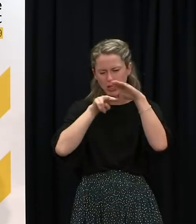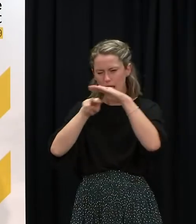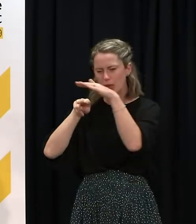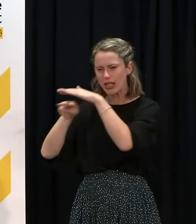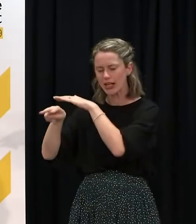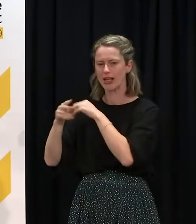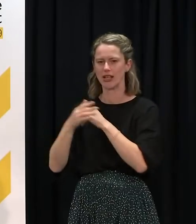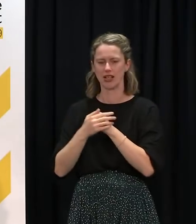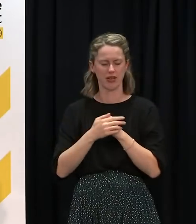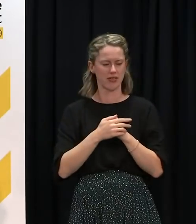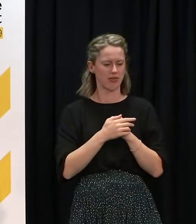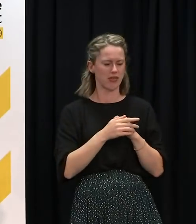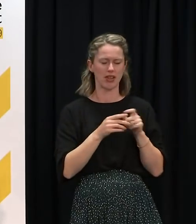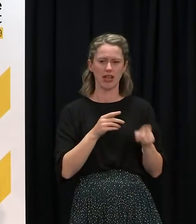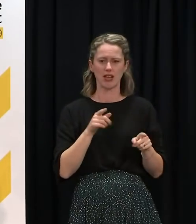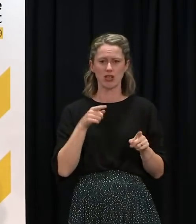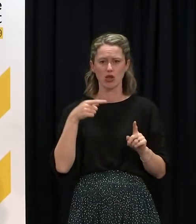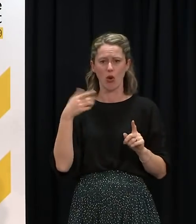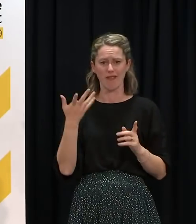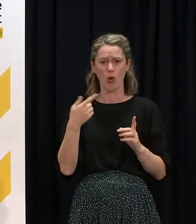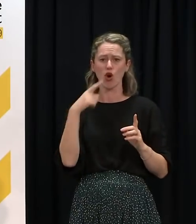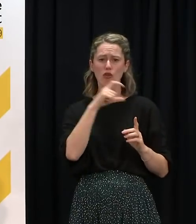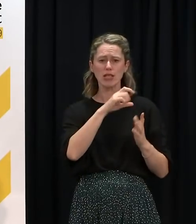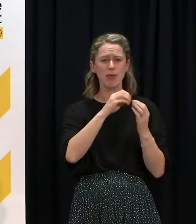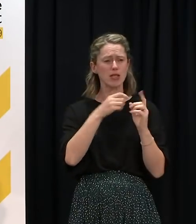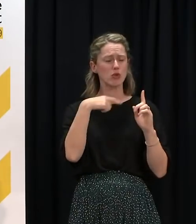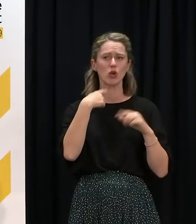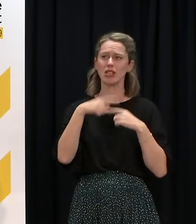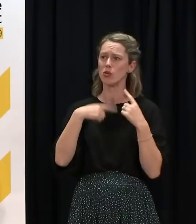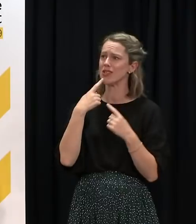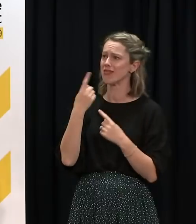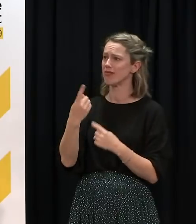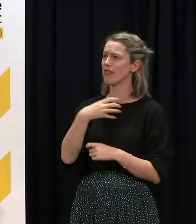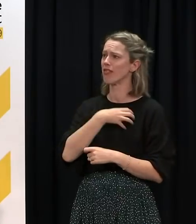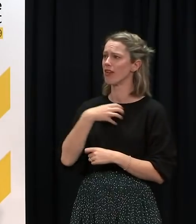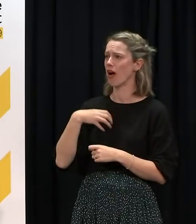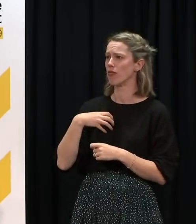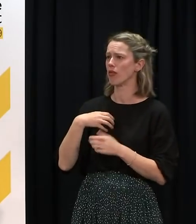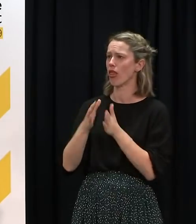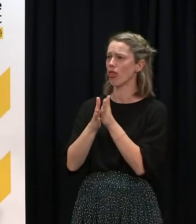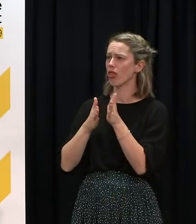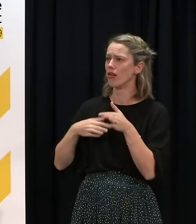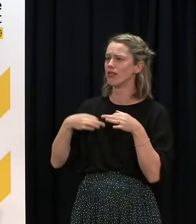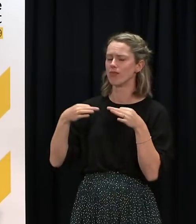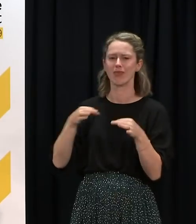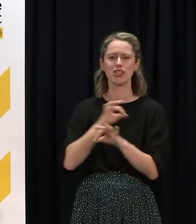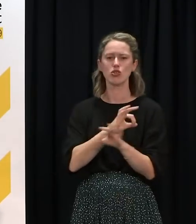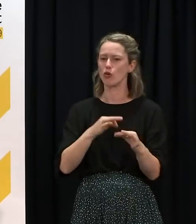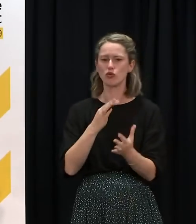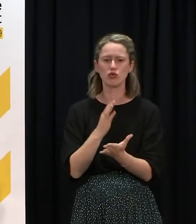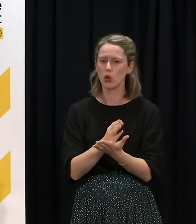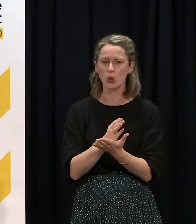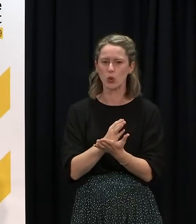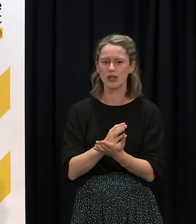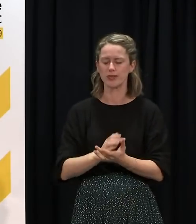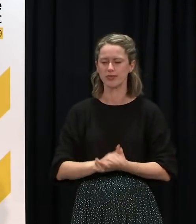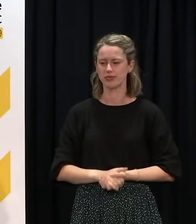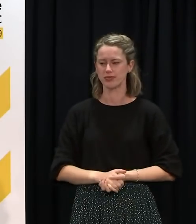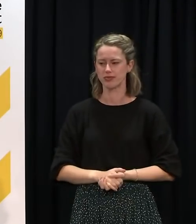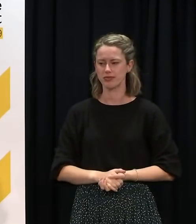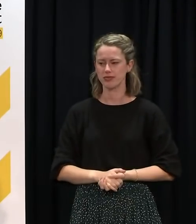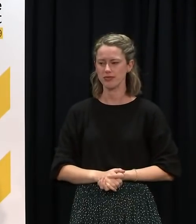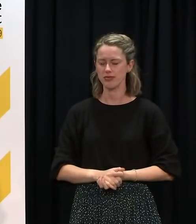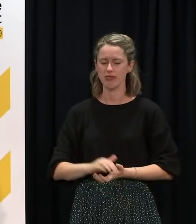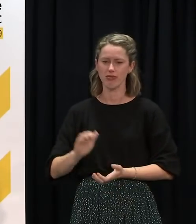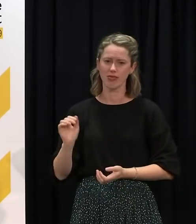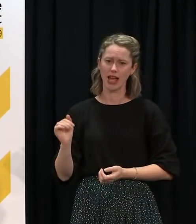is absolutely dishonest for him to be continuing to say that we have in any way delayed vaccine deliveries. Our